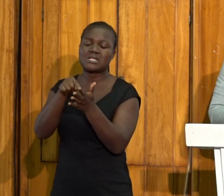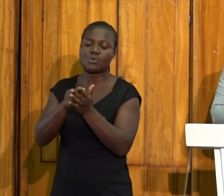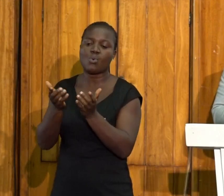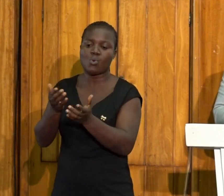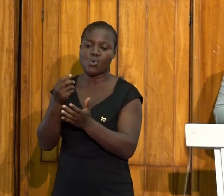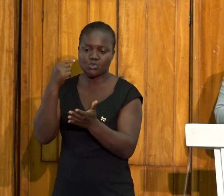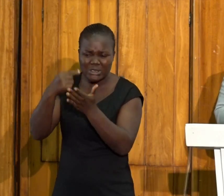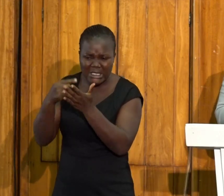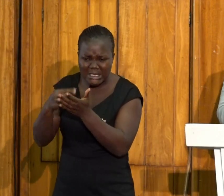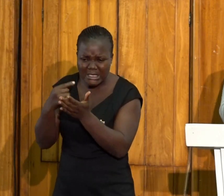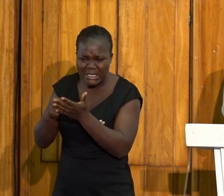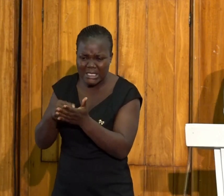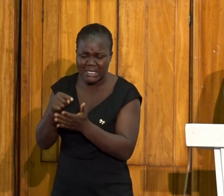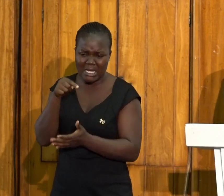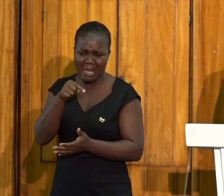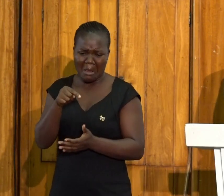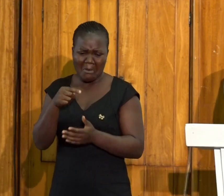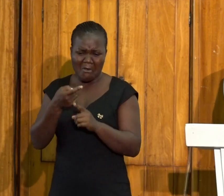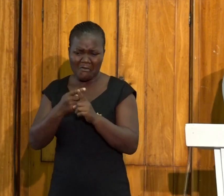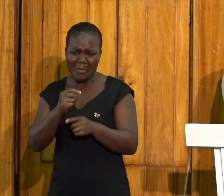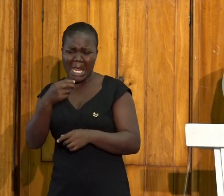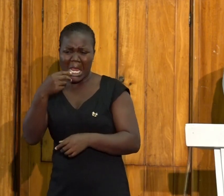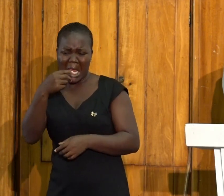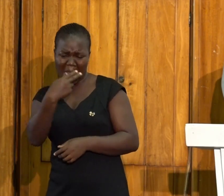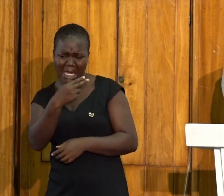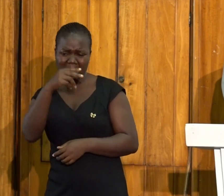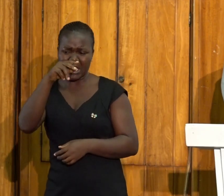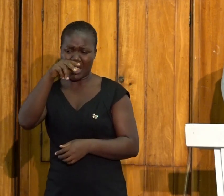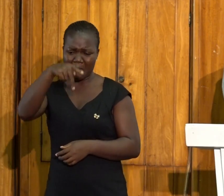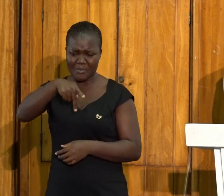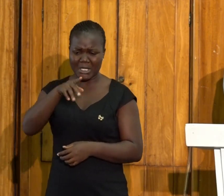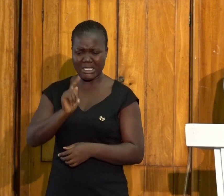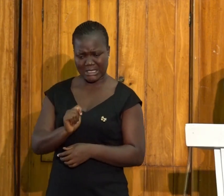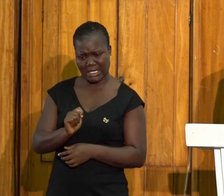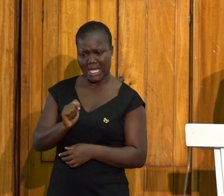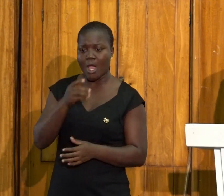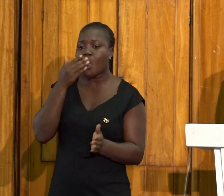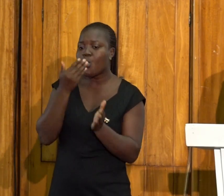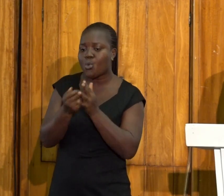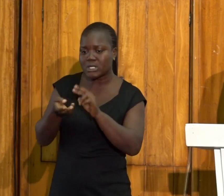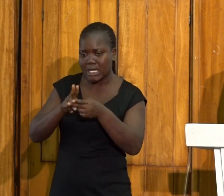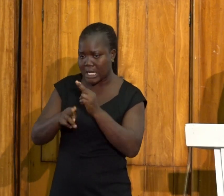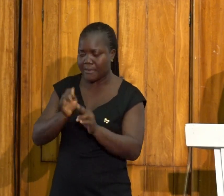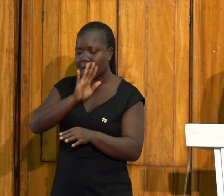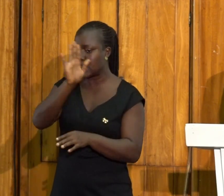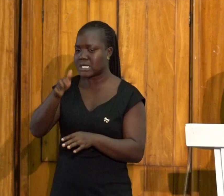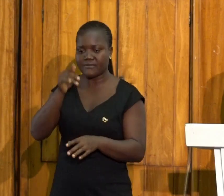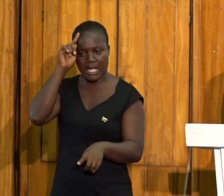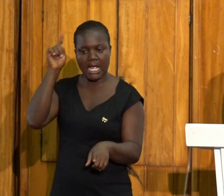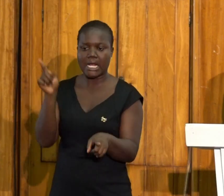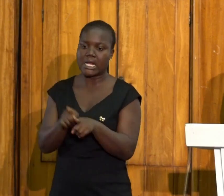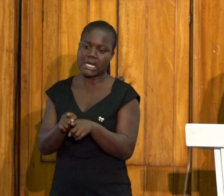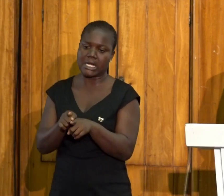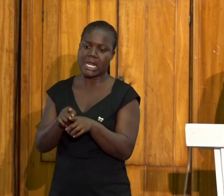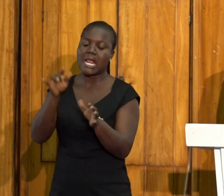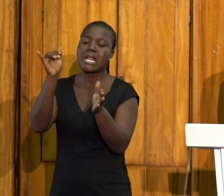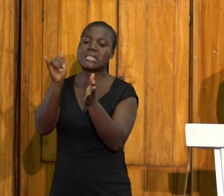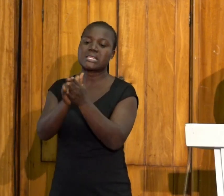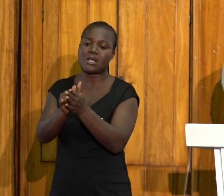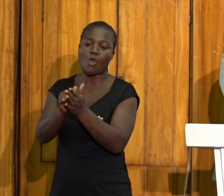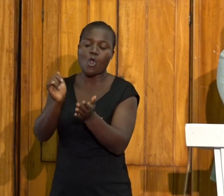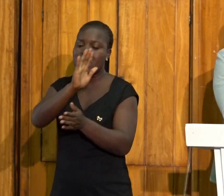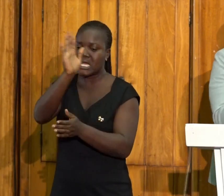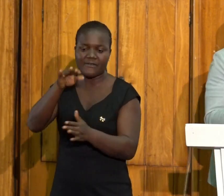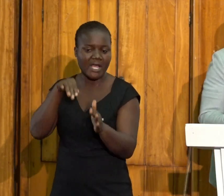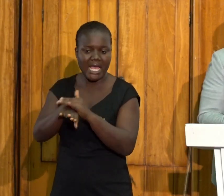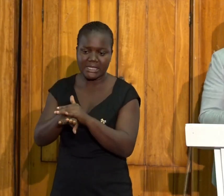additional safety data, because from HPTN 084, a good number actually did not initiate CAB during pregnancy. So this